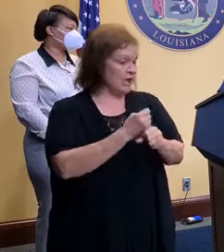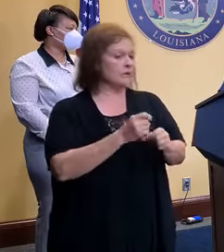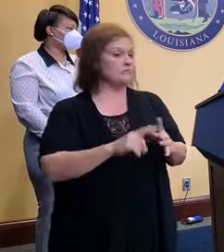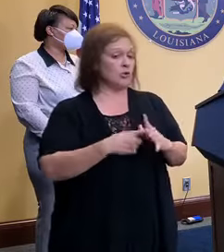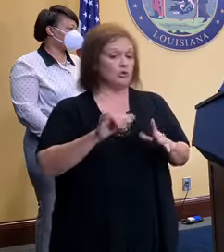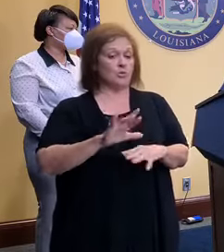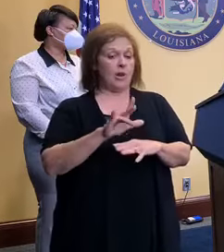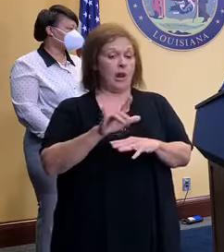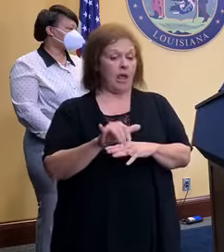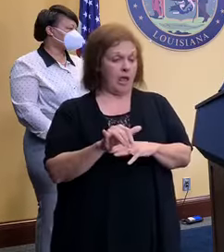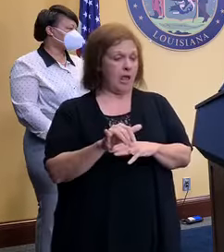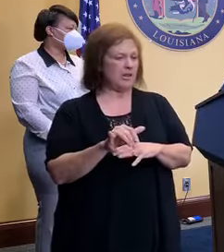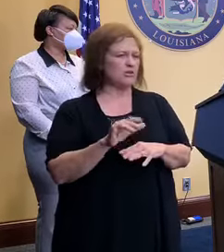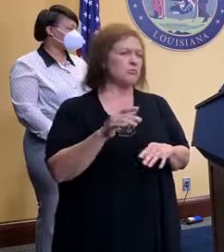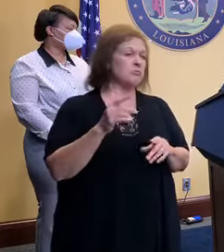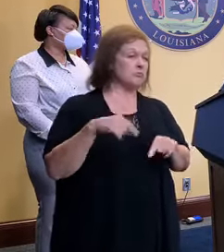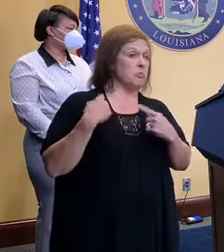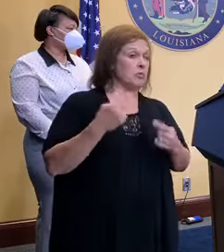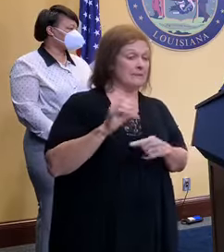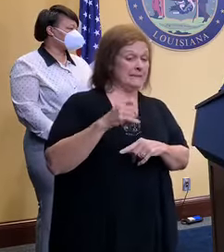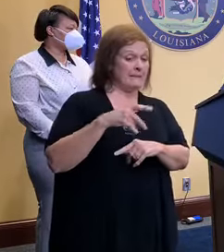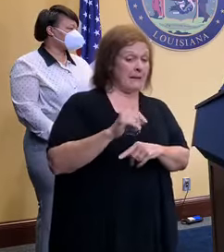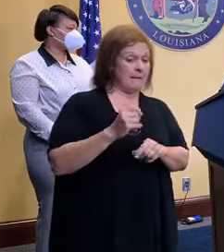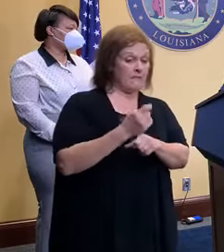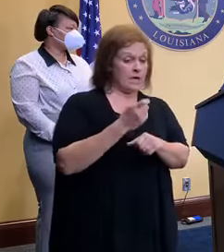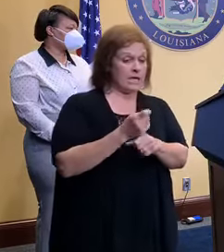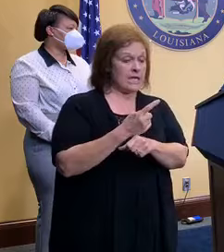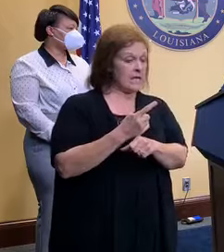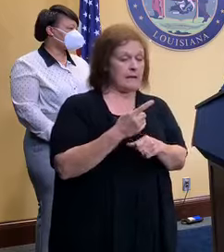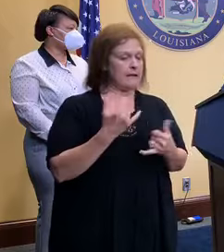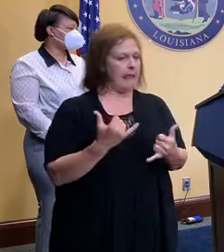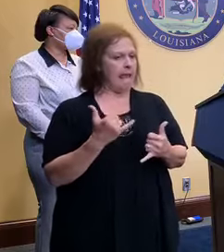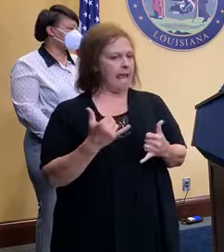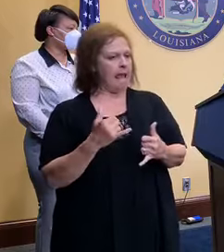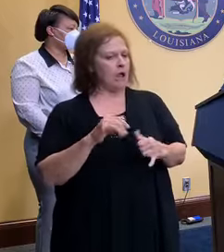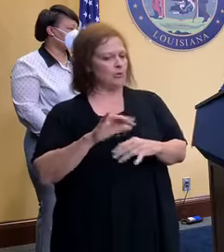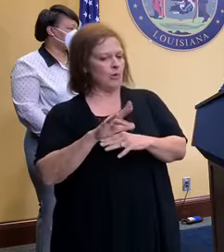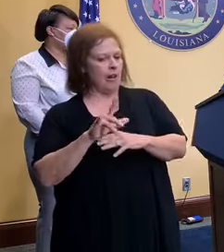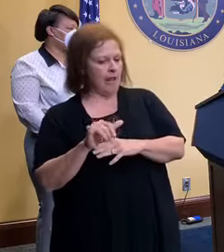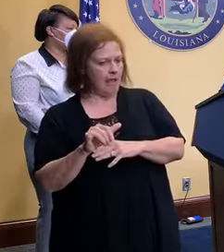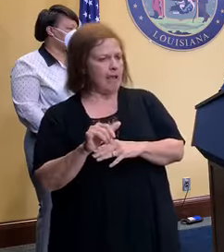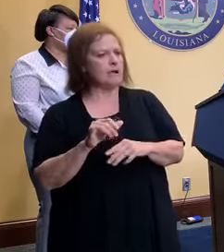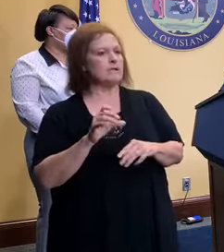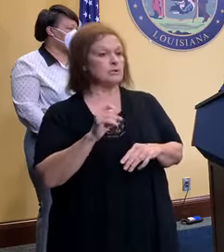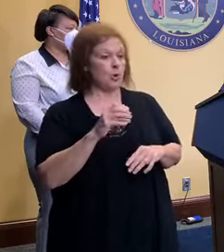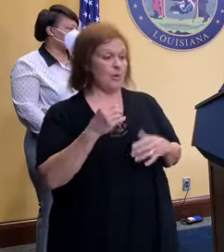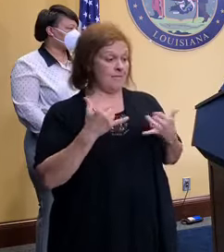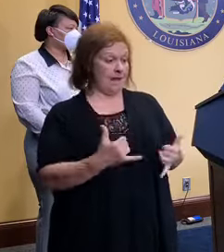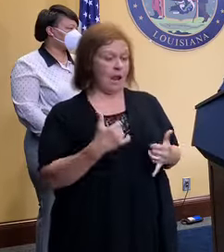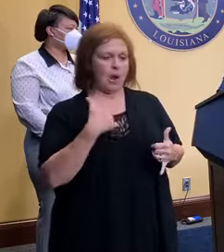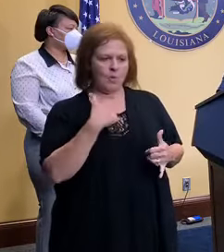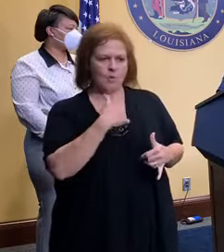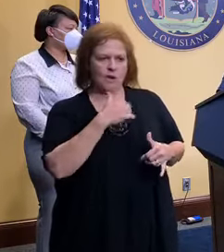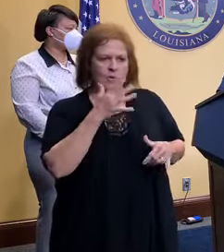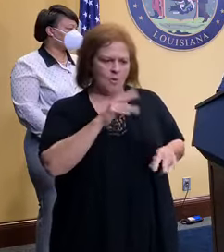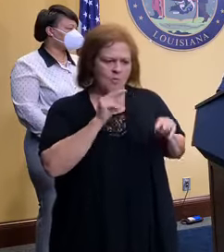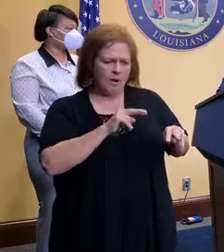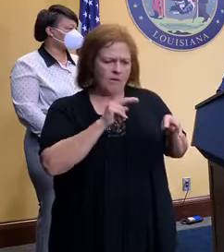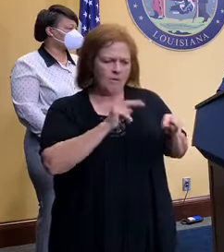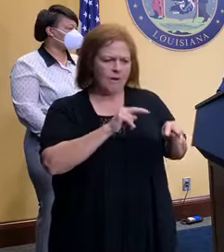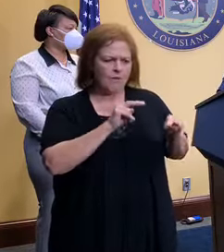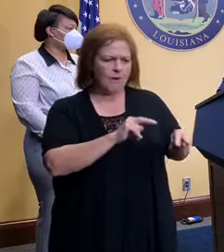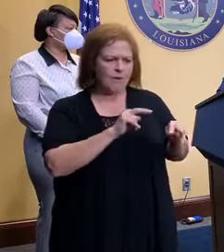July. We usually launch it in September of every year, and we are being diligent about watching and the uptick